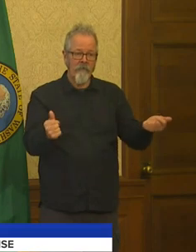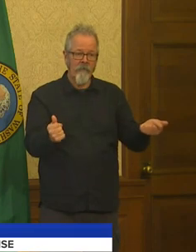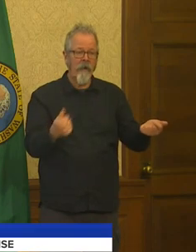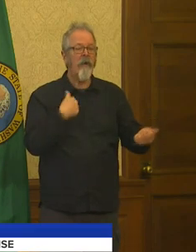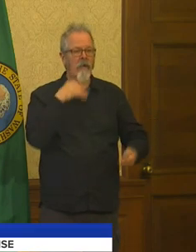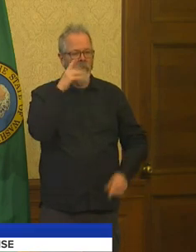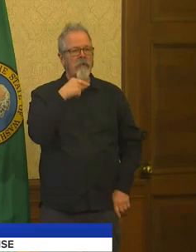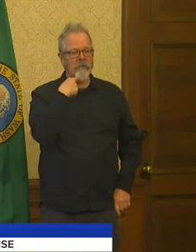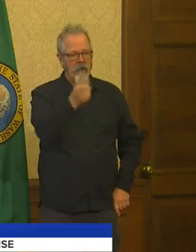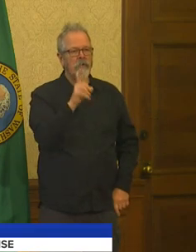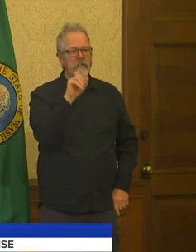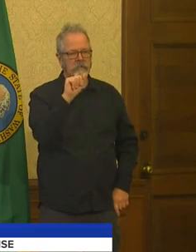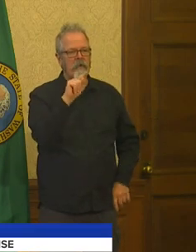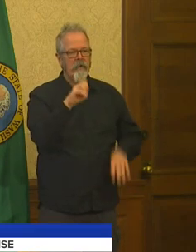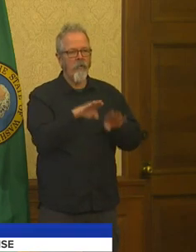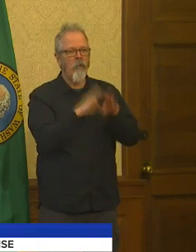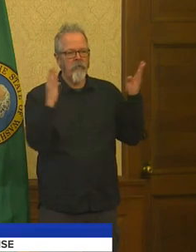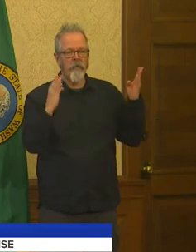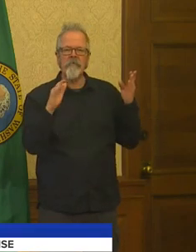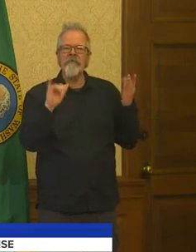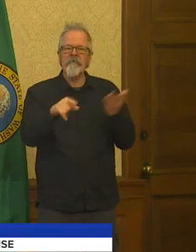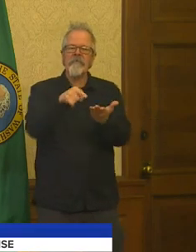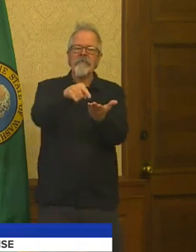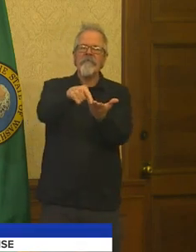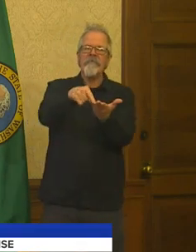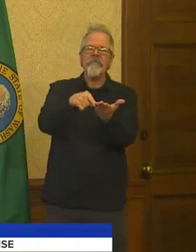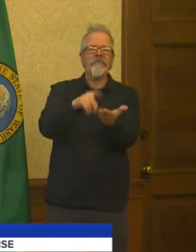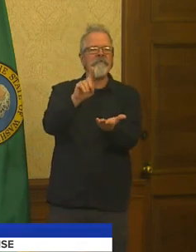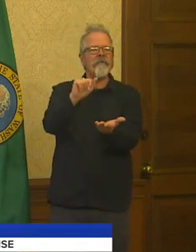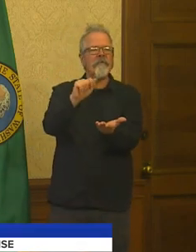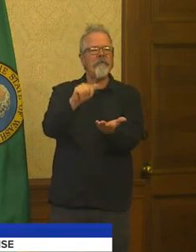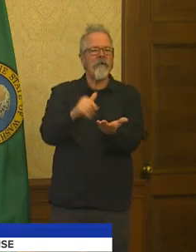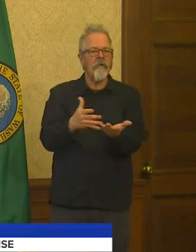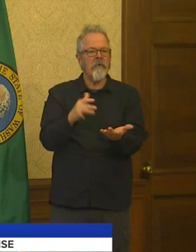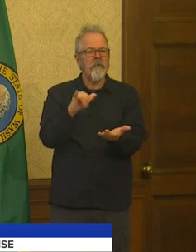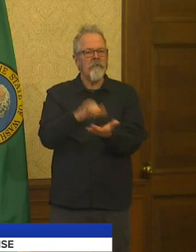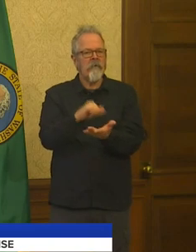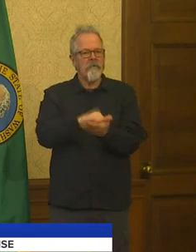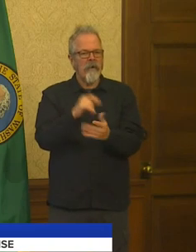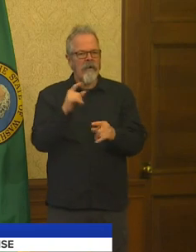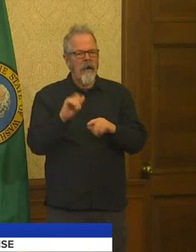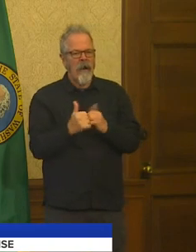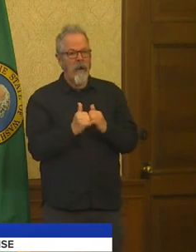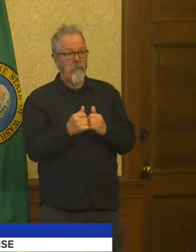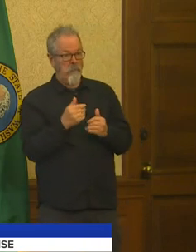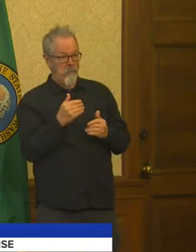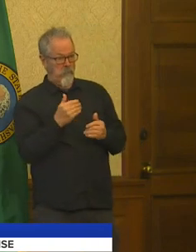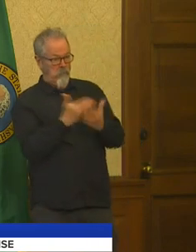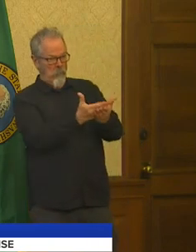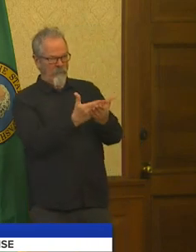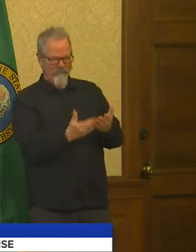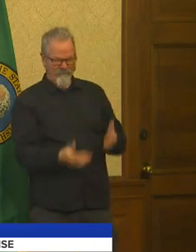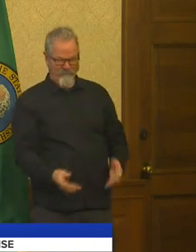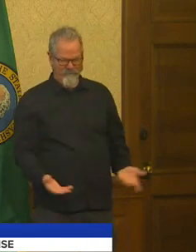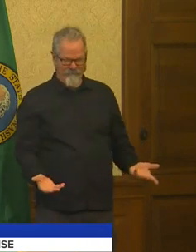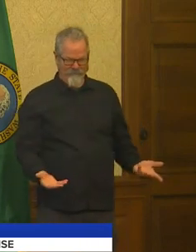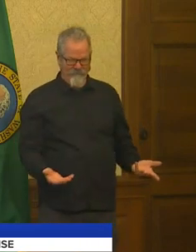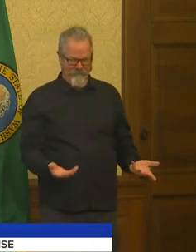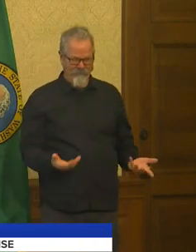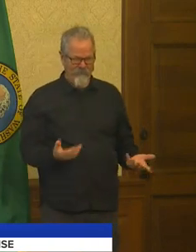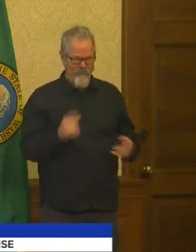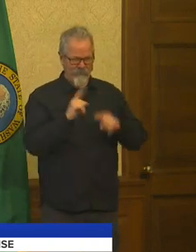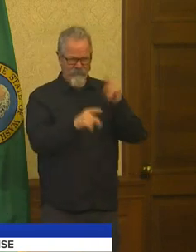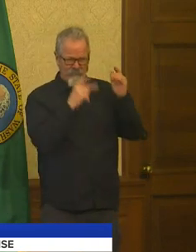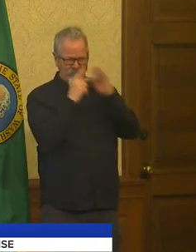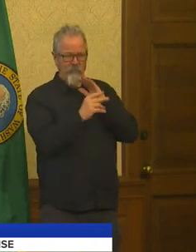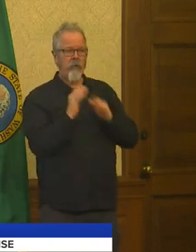date. I can't provide that date. That's going to happen when we drive this number down small enough so that we can control